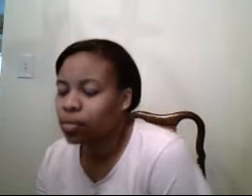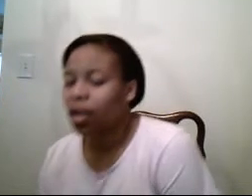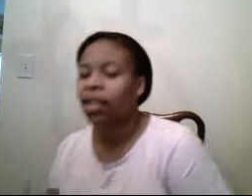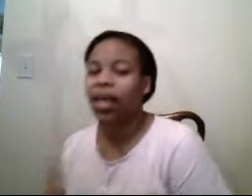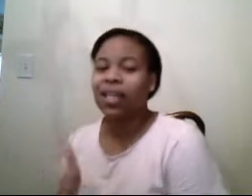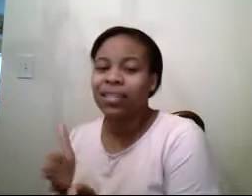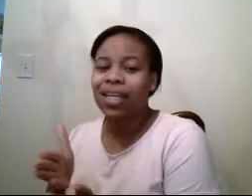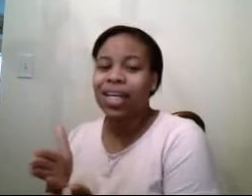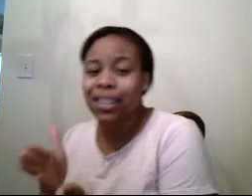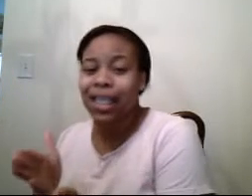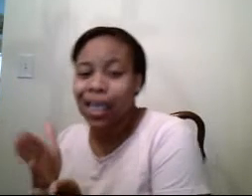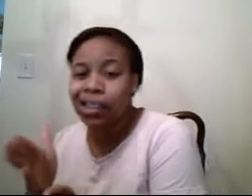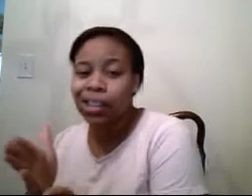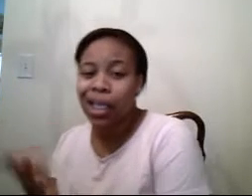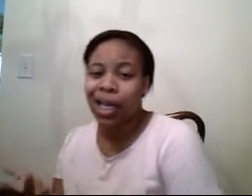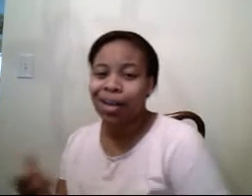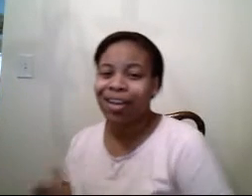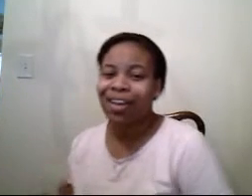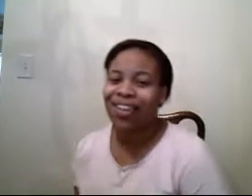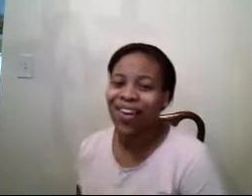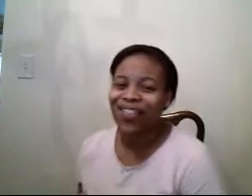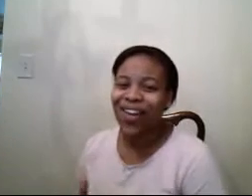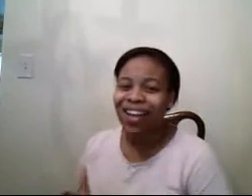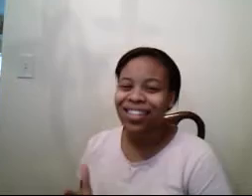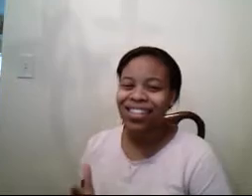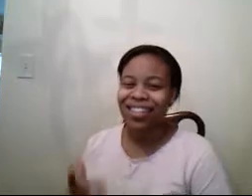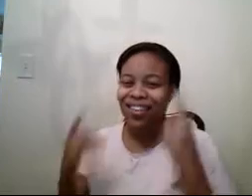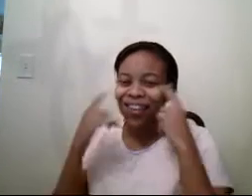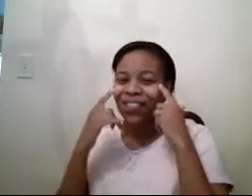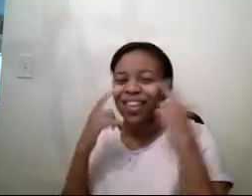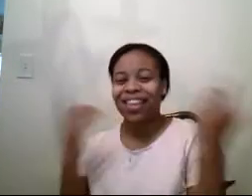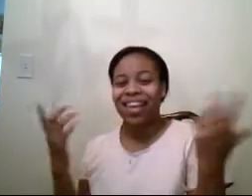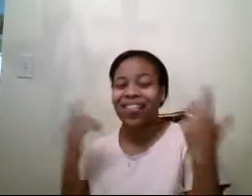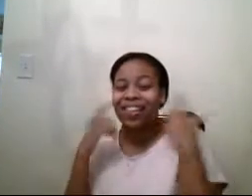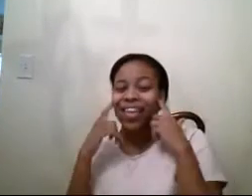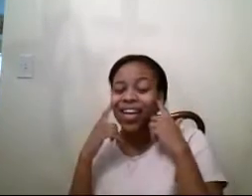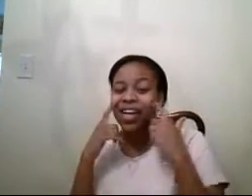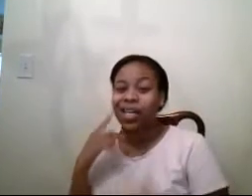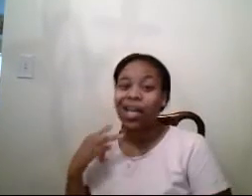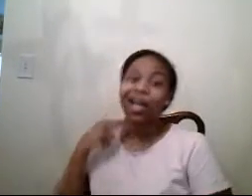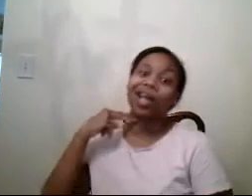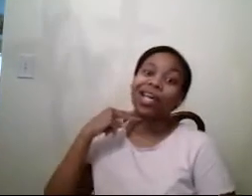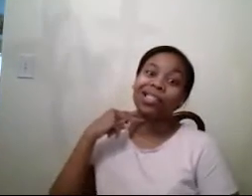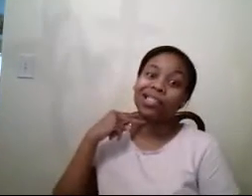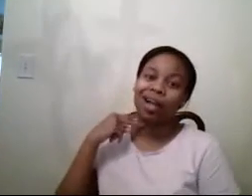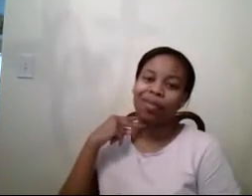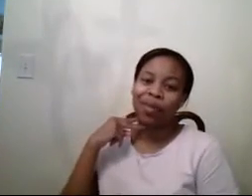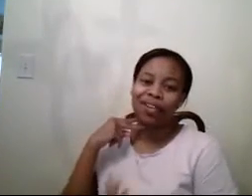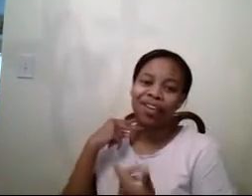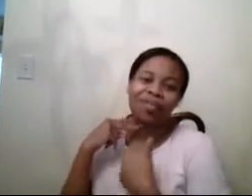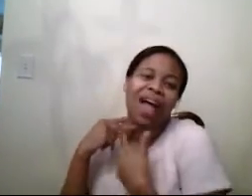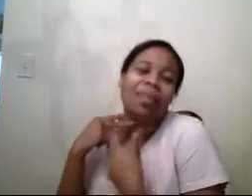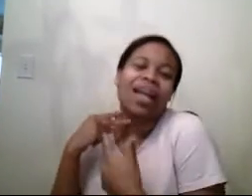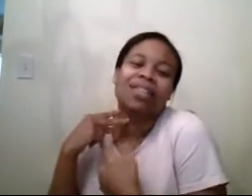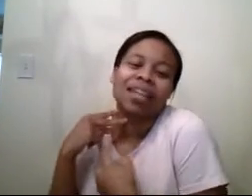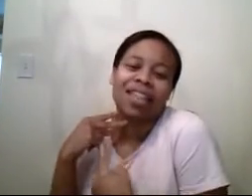I like seeing his stick on rocks because me thinking when I'm hearing it's it gets stuck, but not saying that